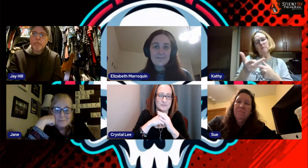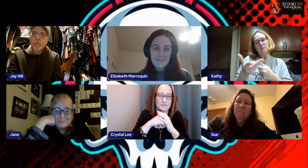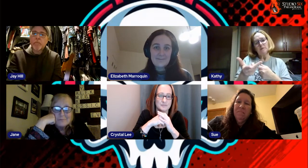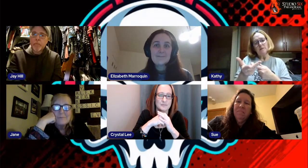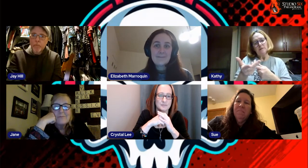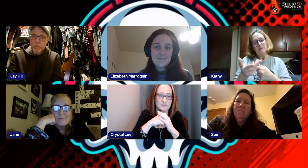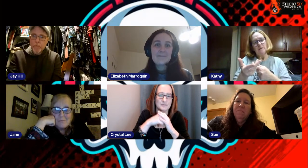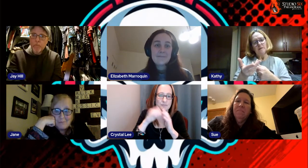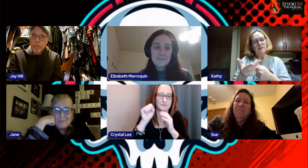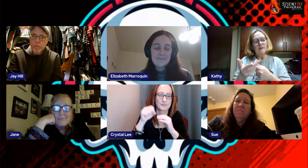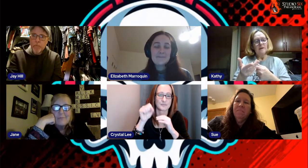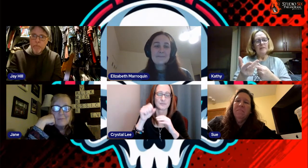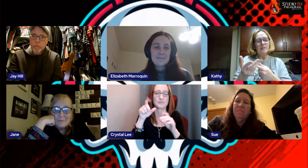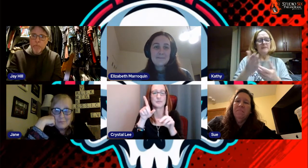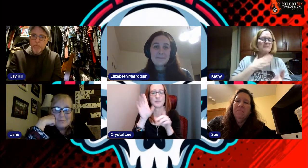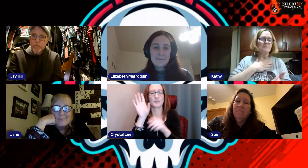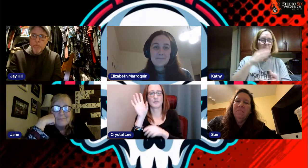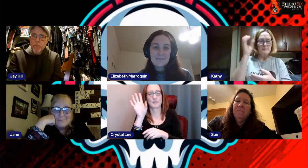of you.